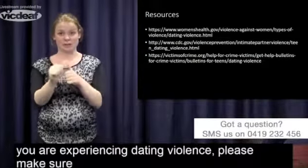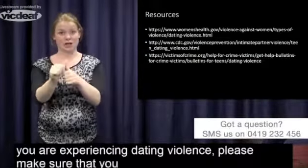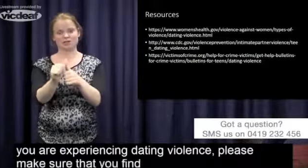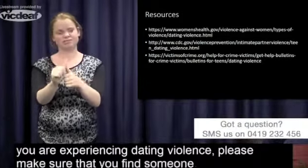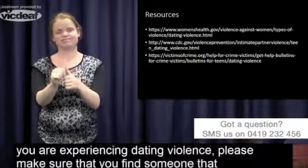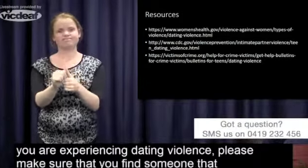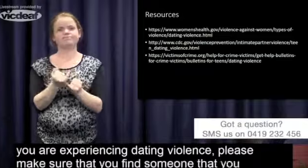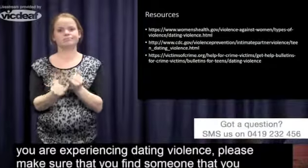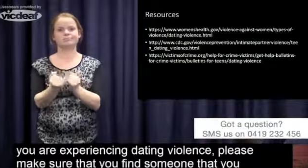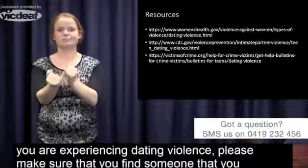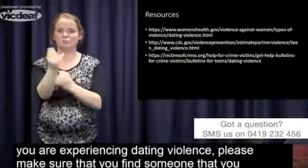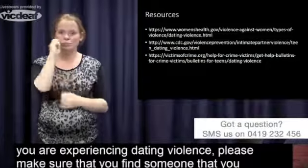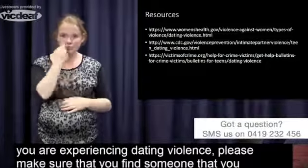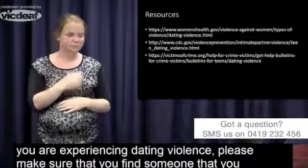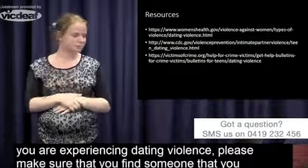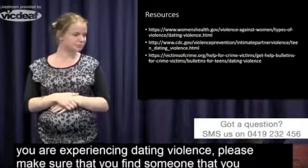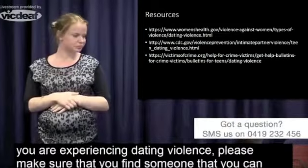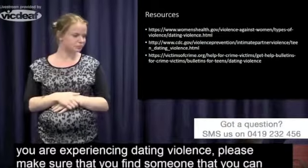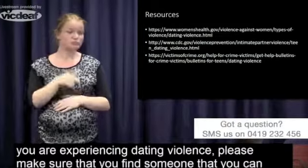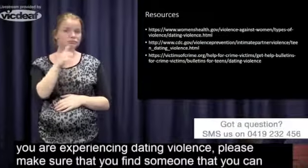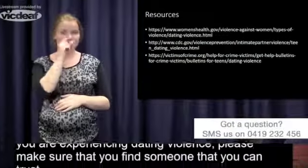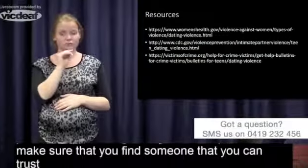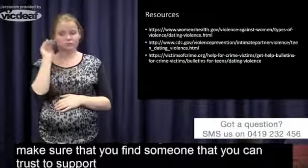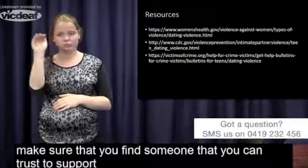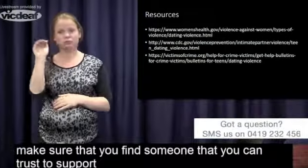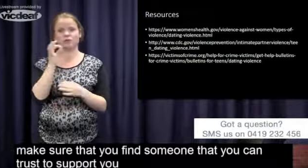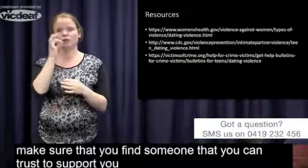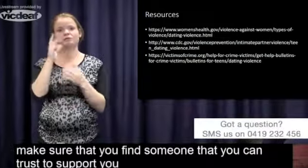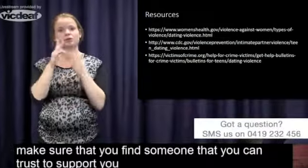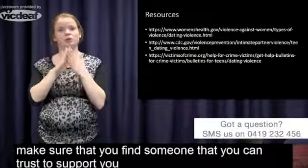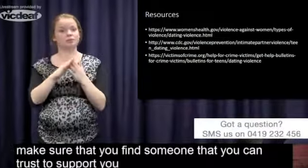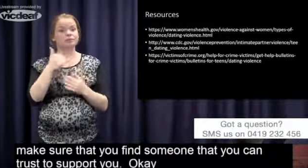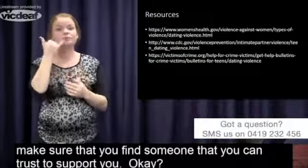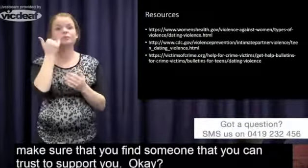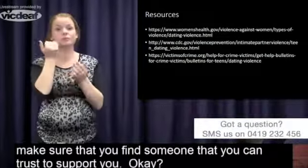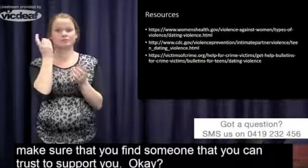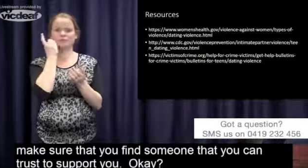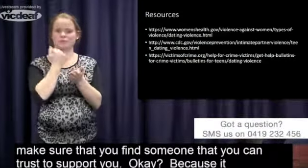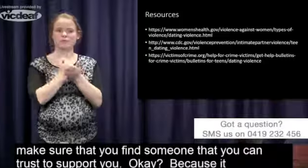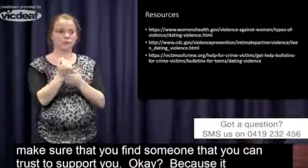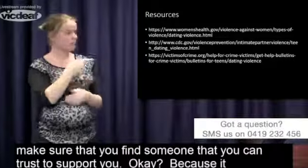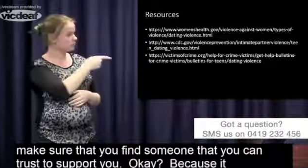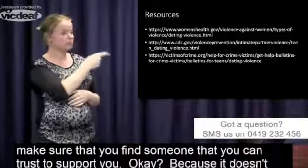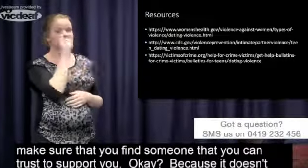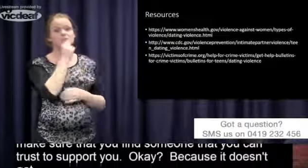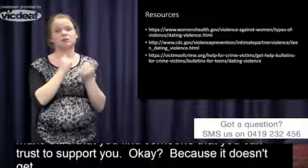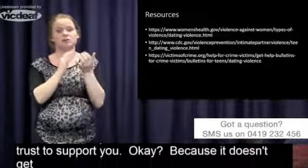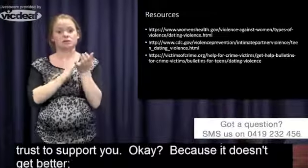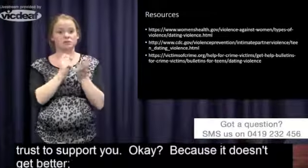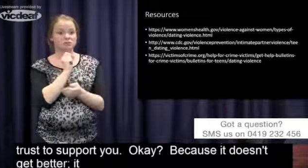trust to support you, okay? Because it doesn't get better, it can only get worse.